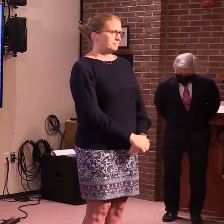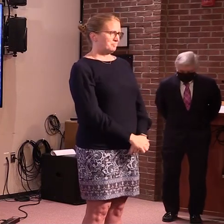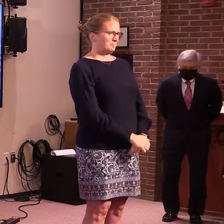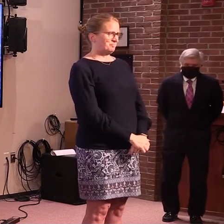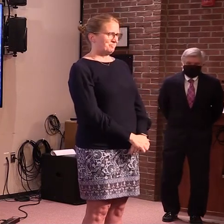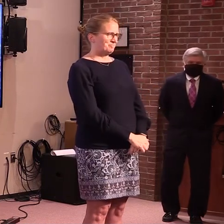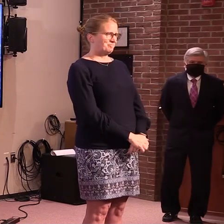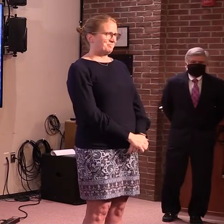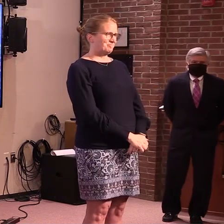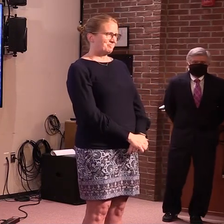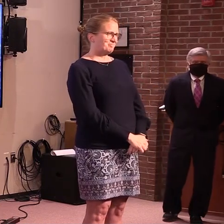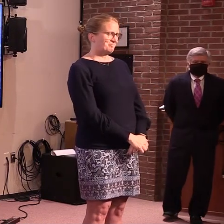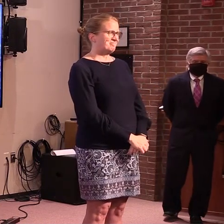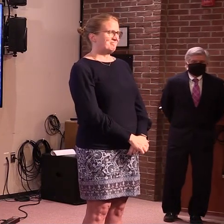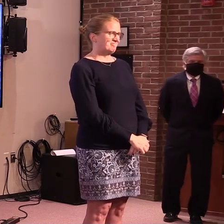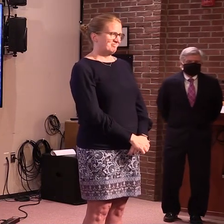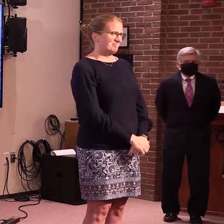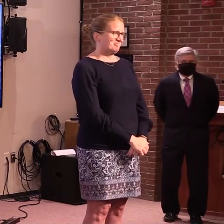Thank you very much. All